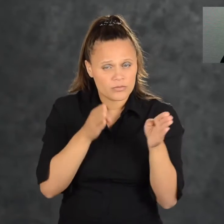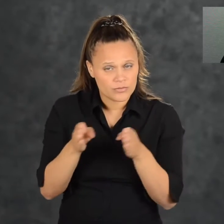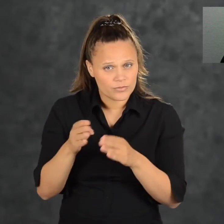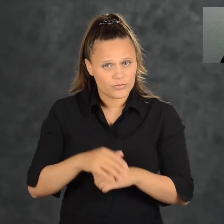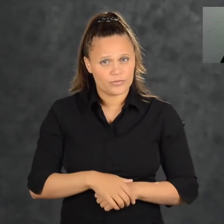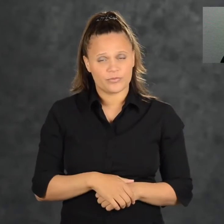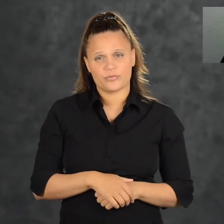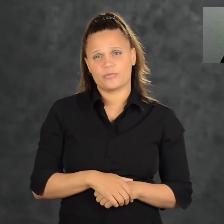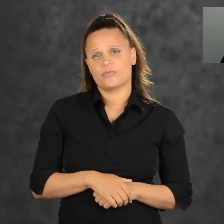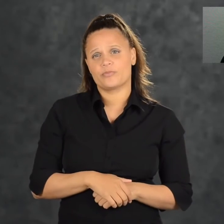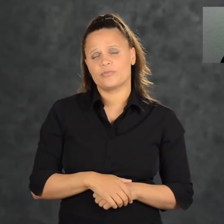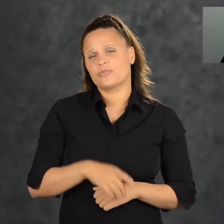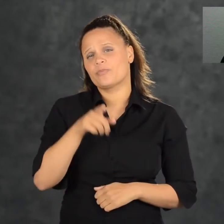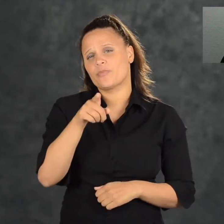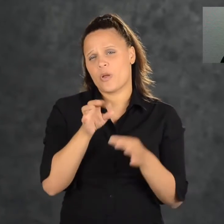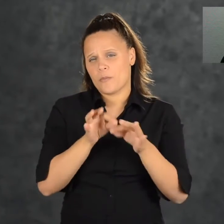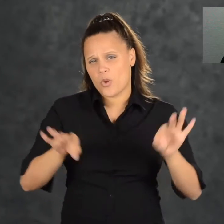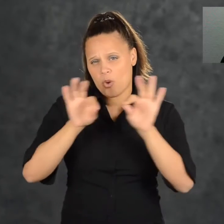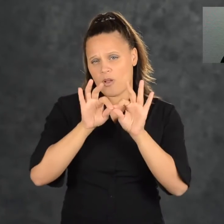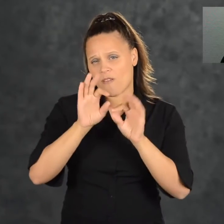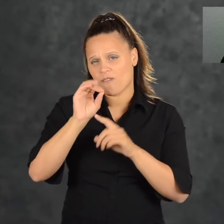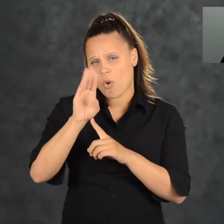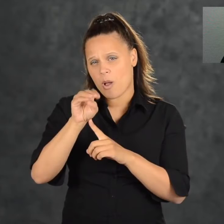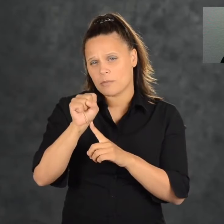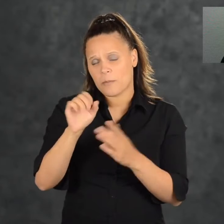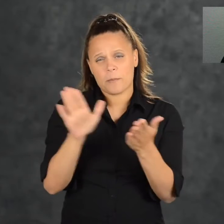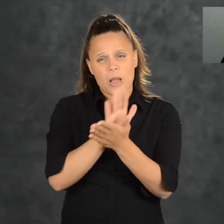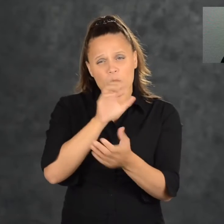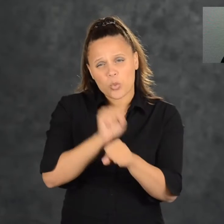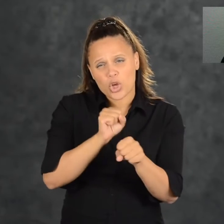is legally required to provide you with your preferred language.